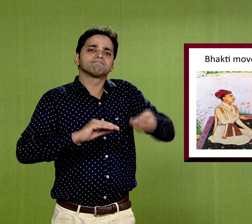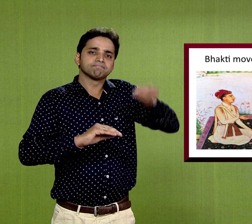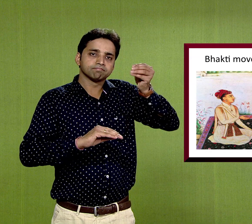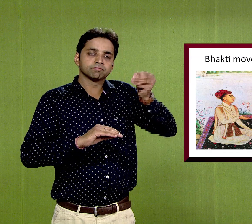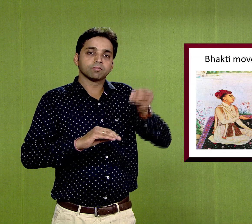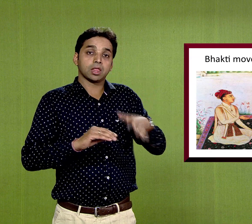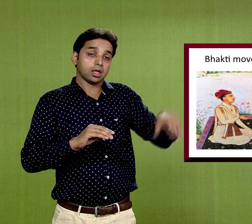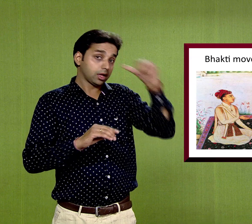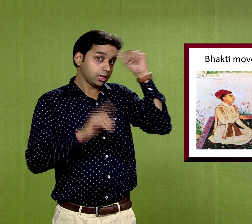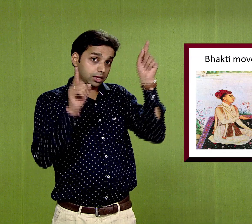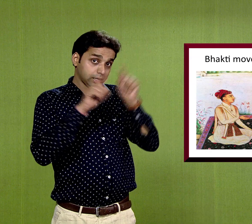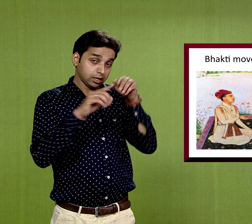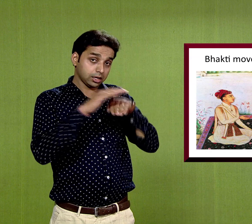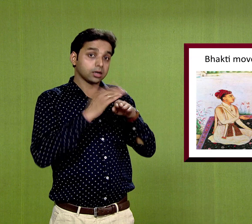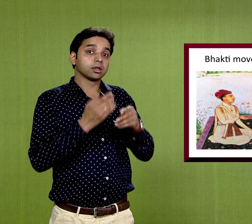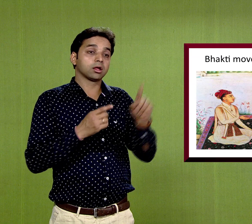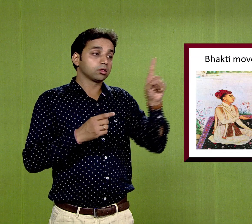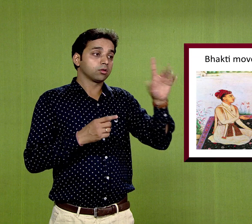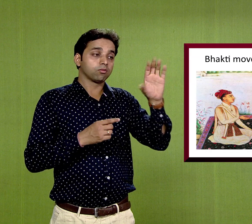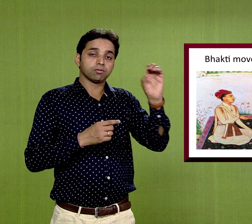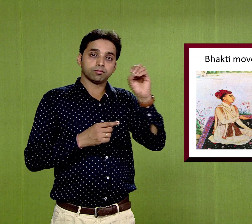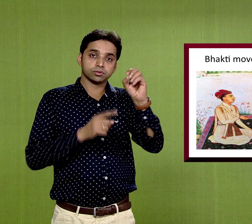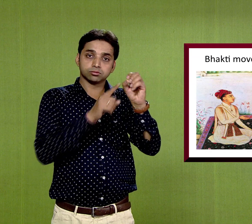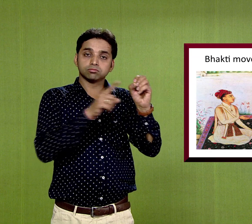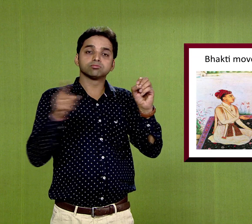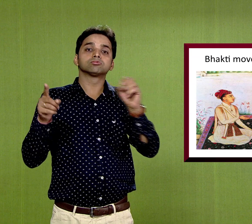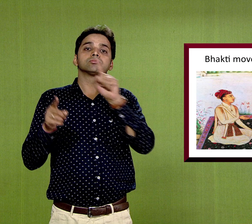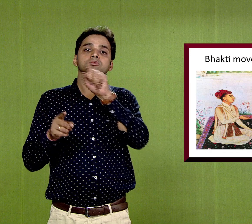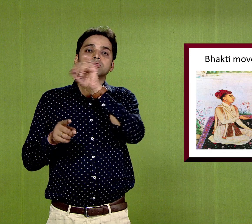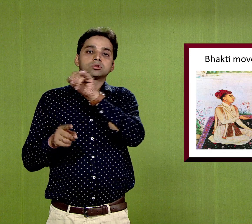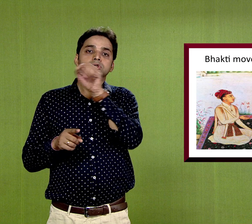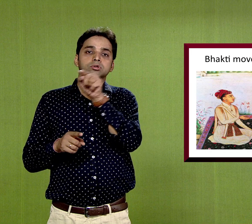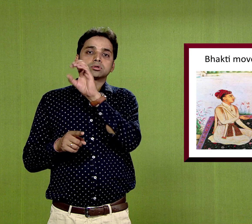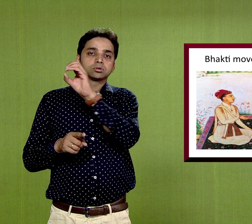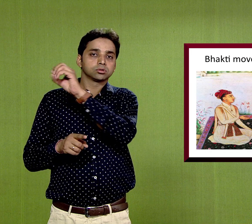in the 15th and 16th century